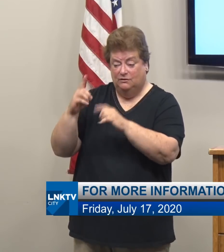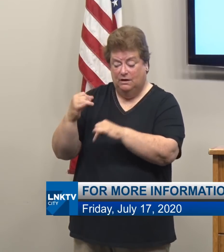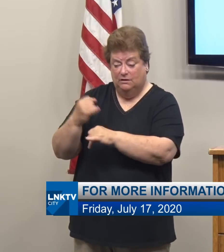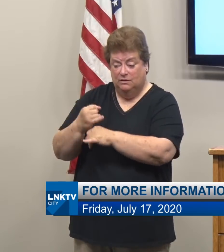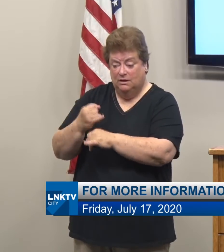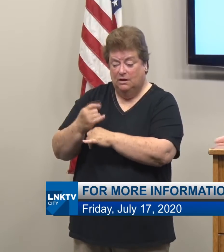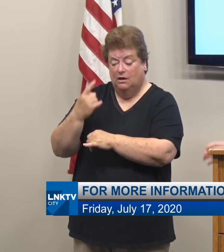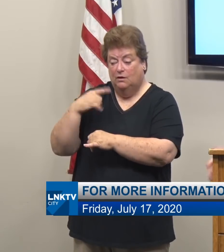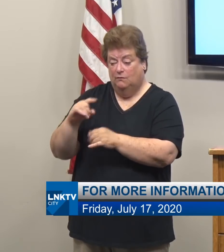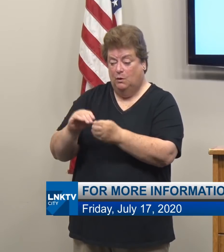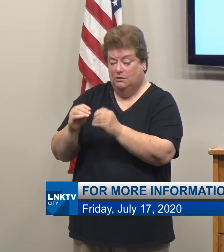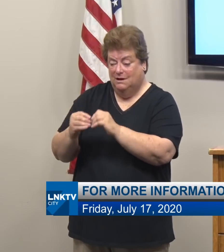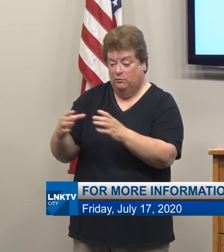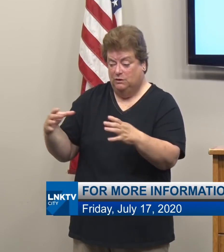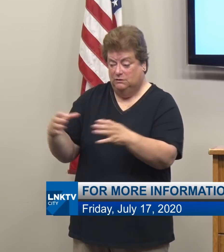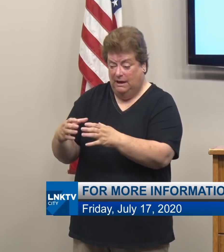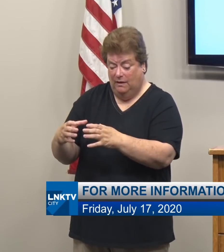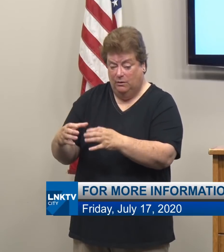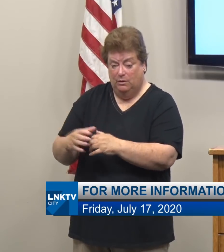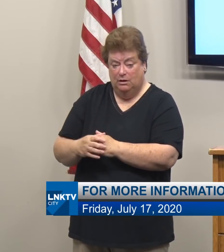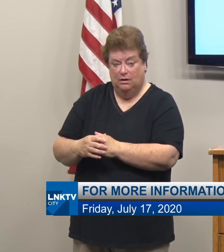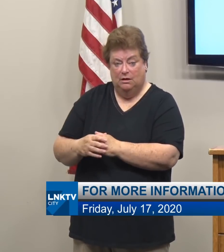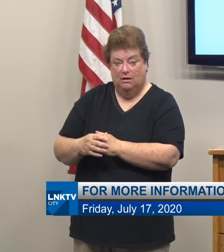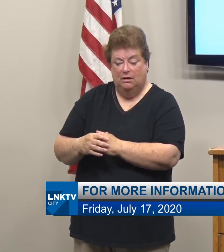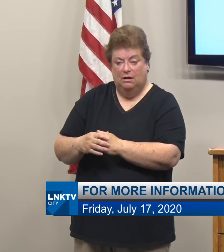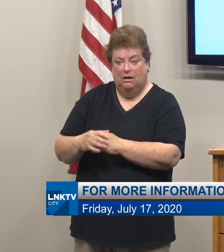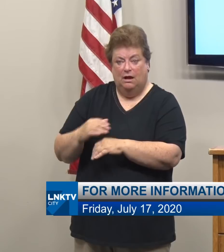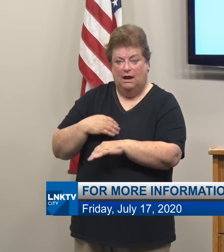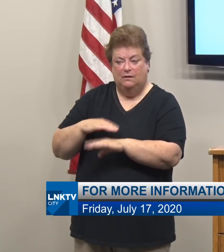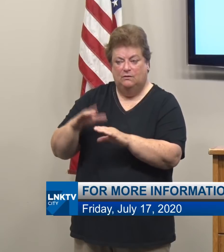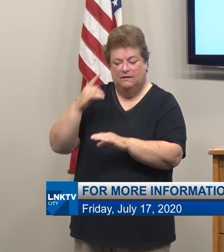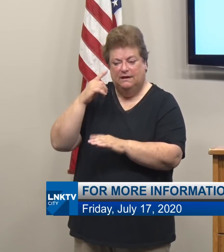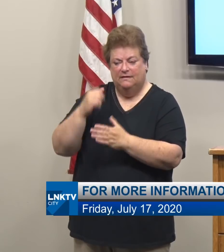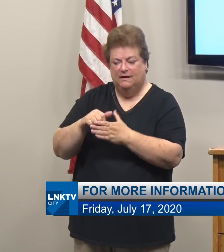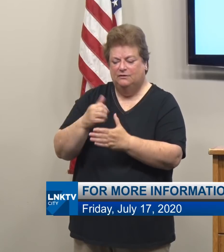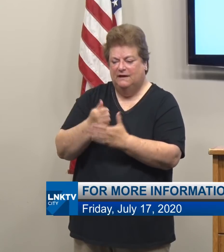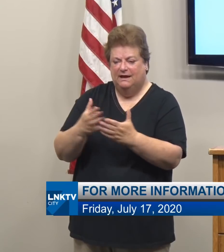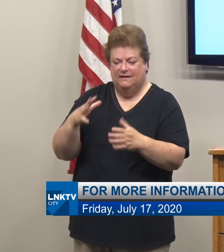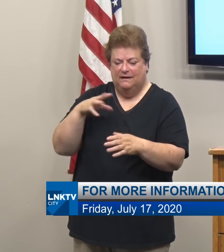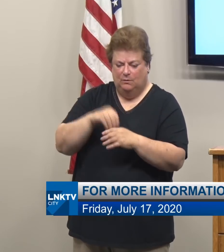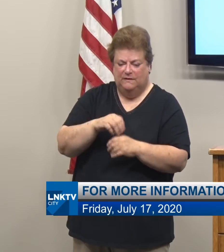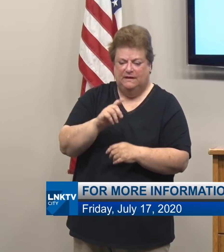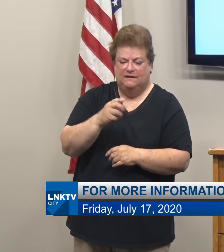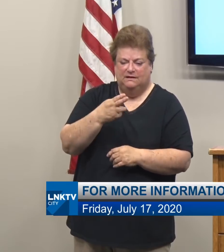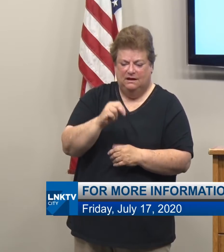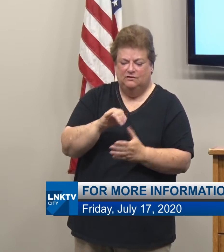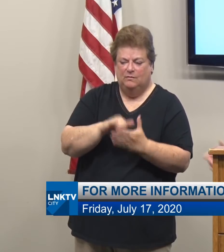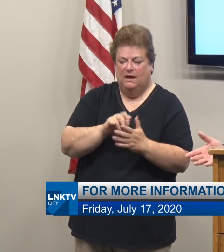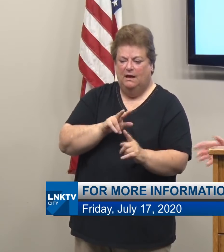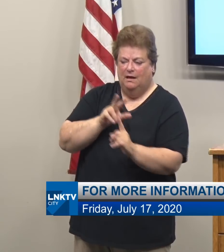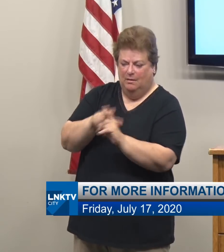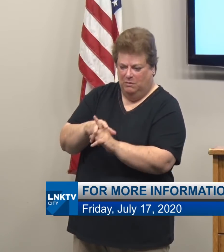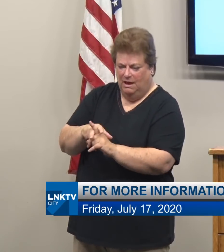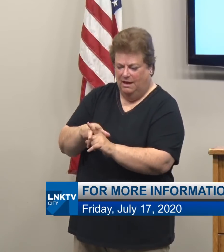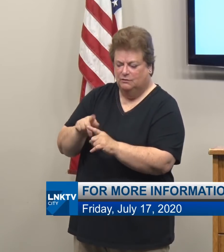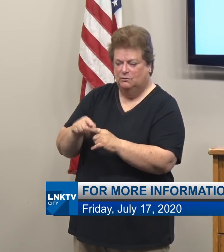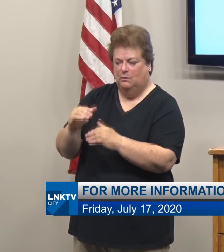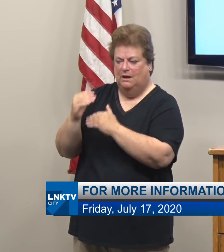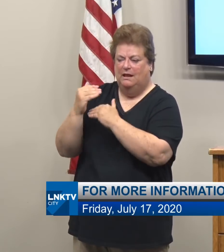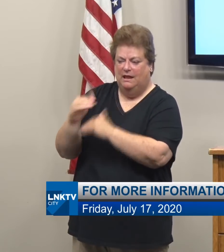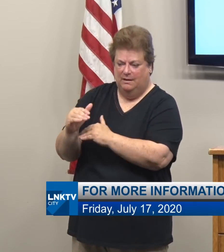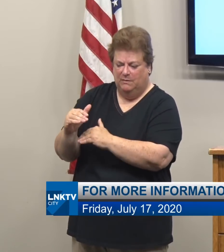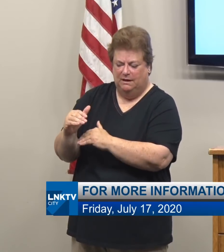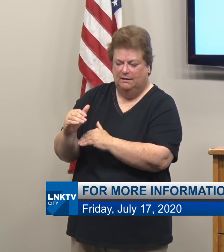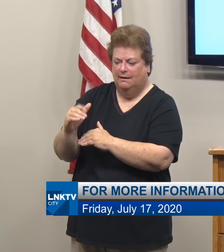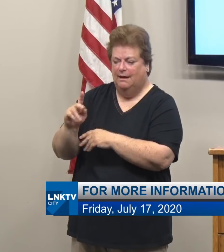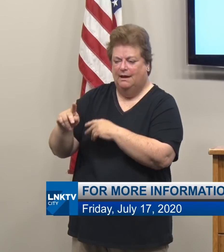as far as gatherings, I don't know that there was anything in prior DHMs that would have applied to an educational setting to limit